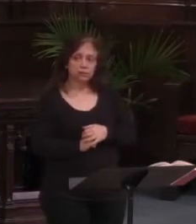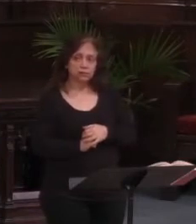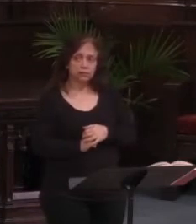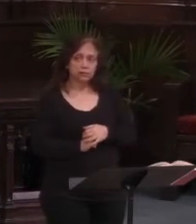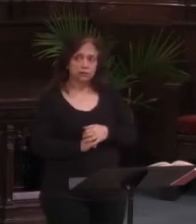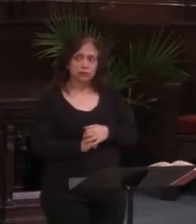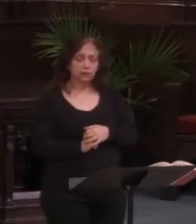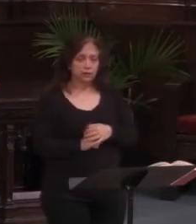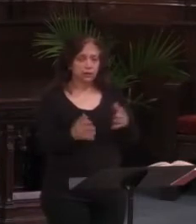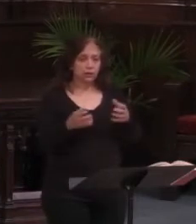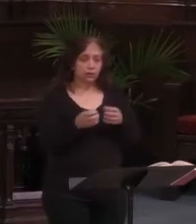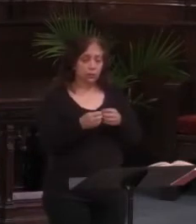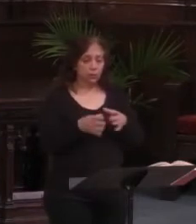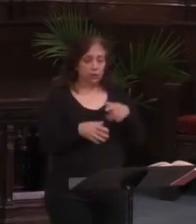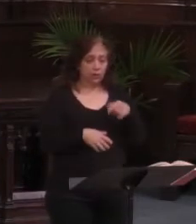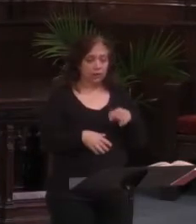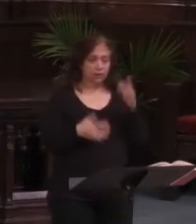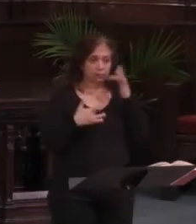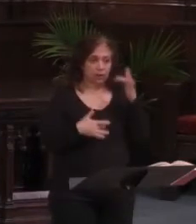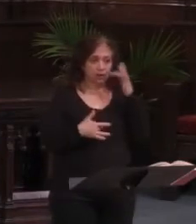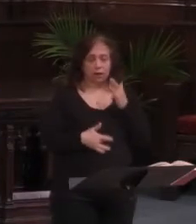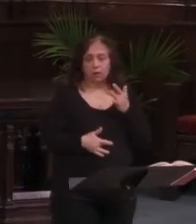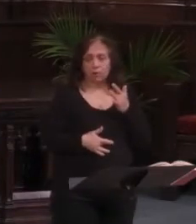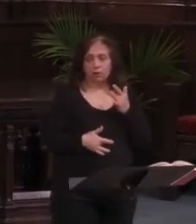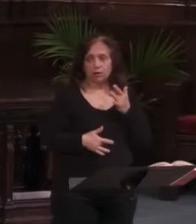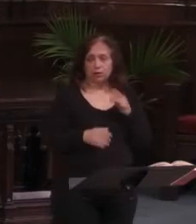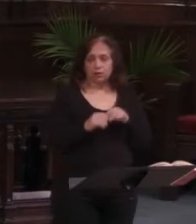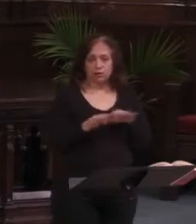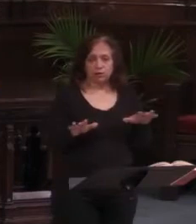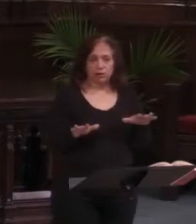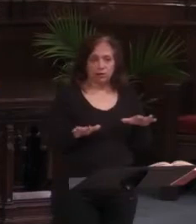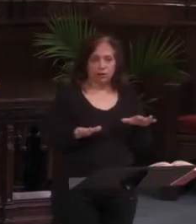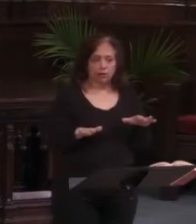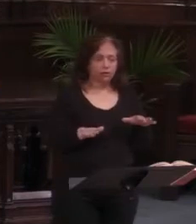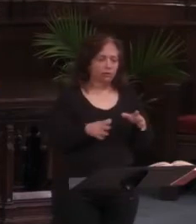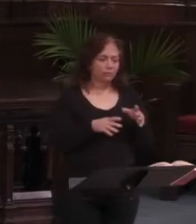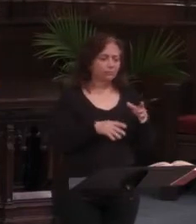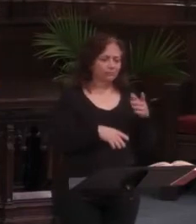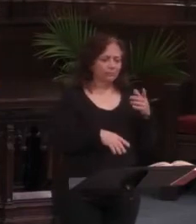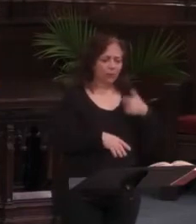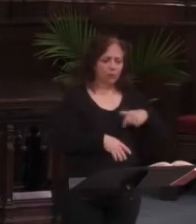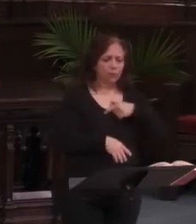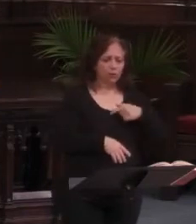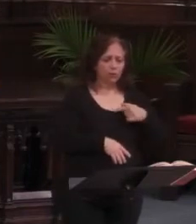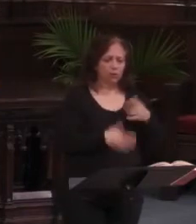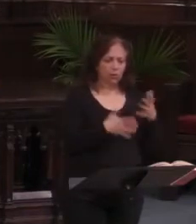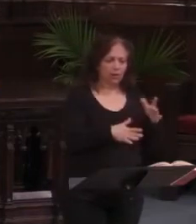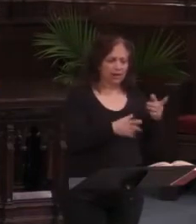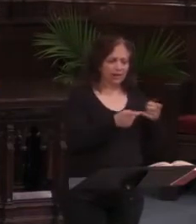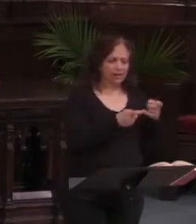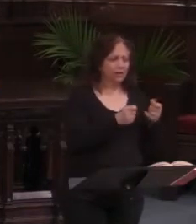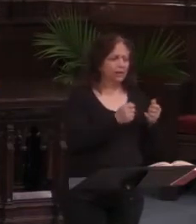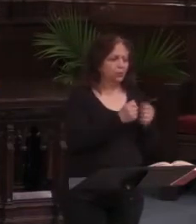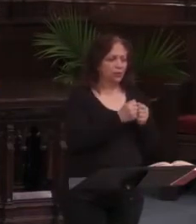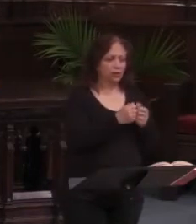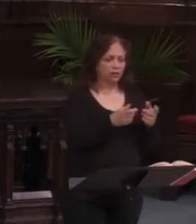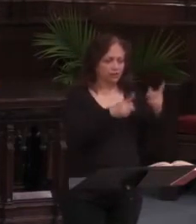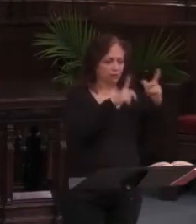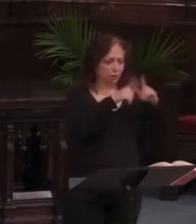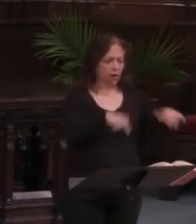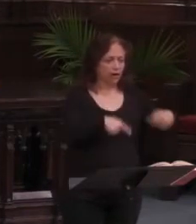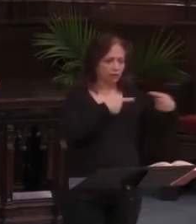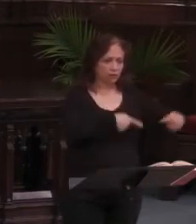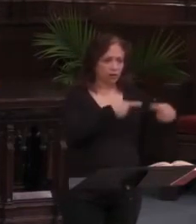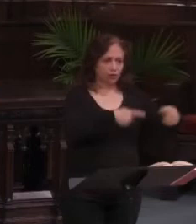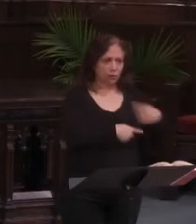this pandemic, many of us are dealing with a variety of struggles. One of my Hartford Seminary students